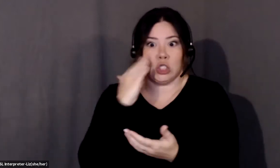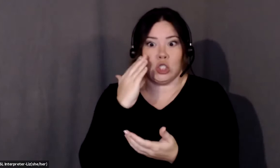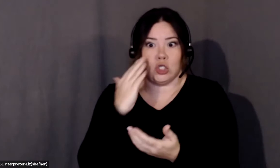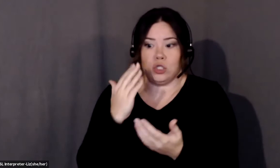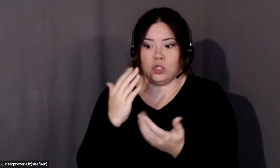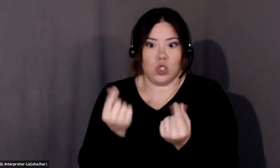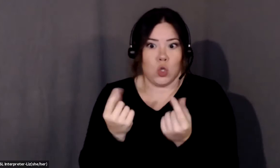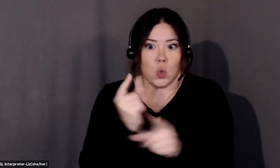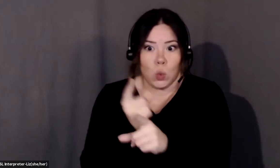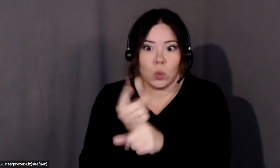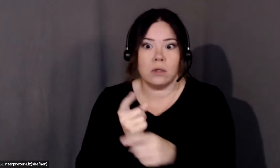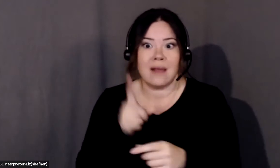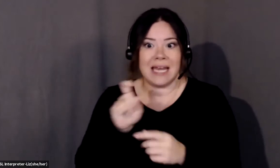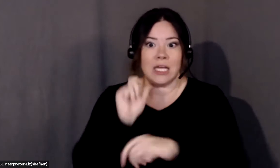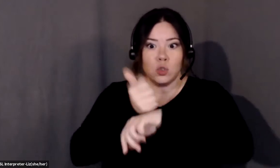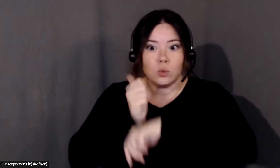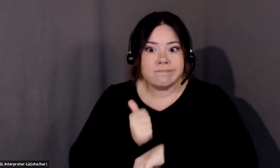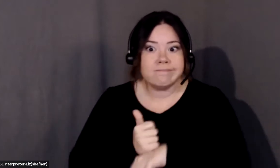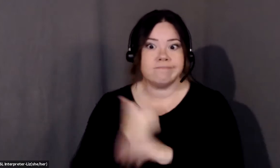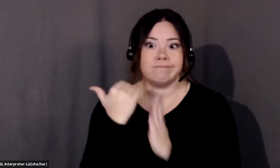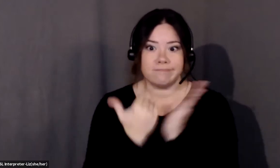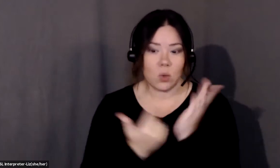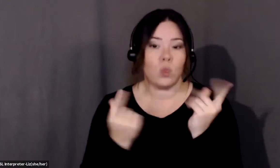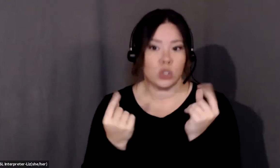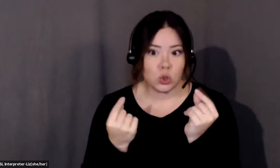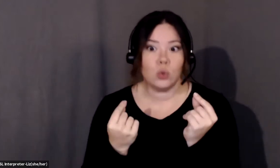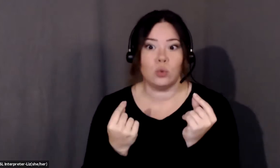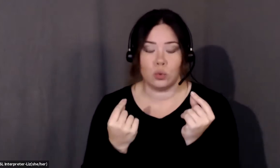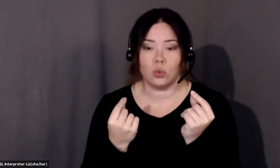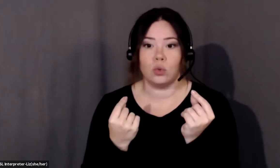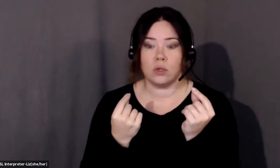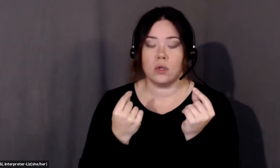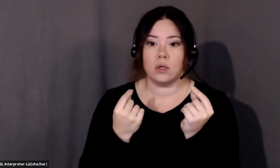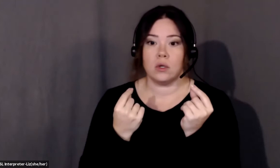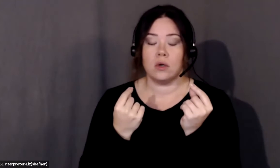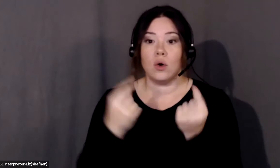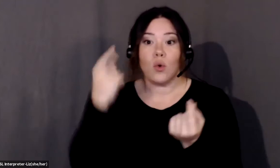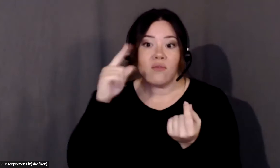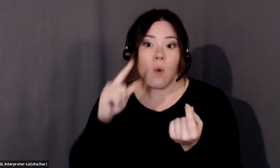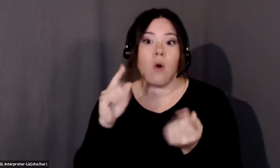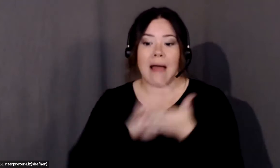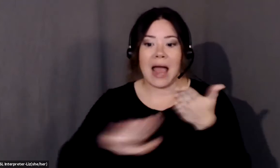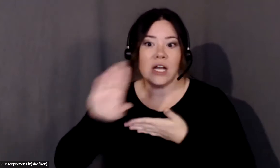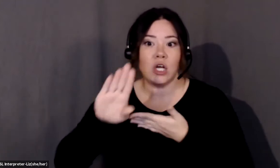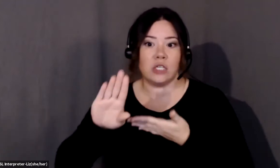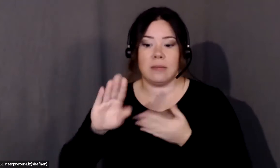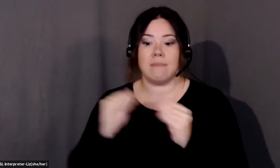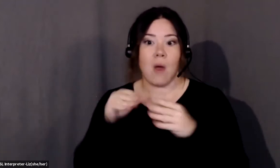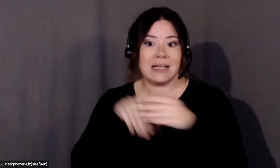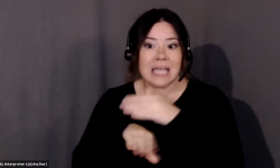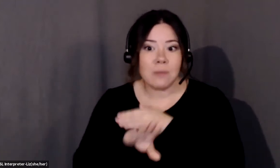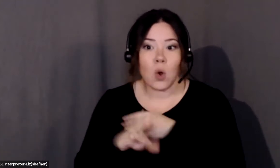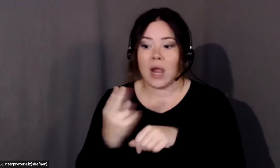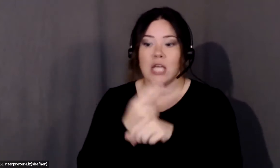put resources in to do what they need to do to make higher education accessible to and usable